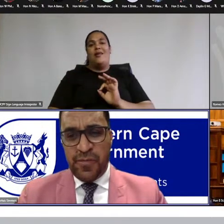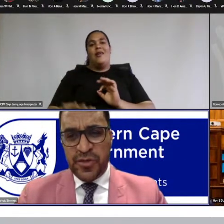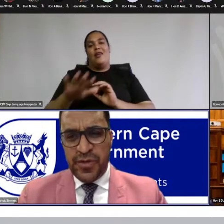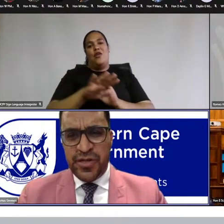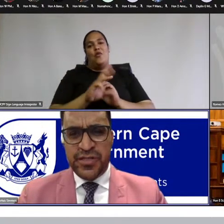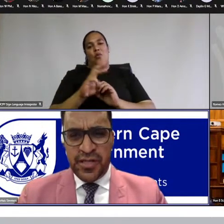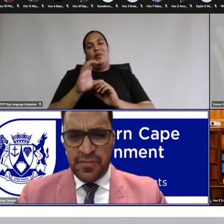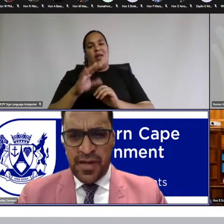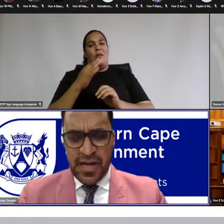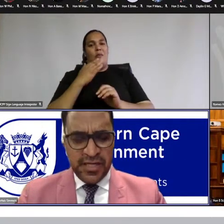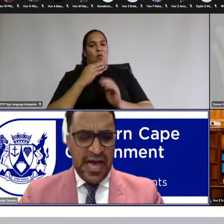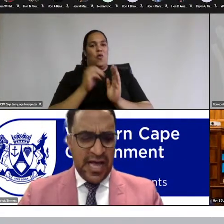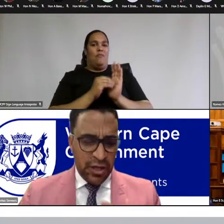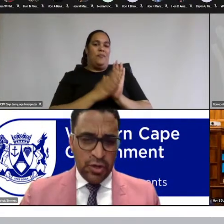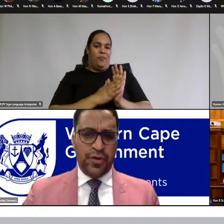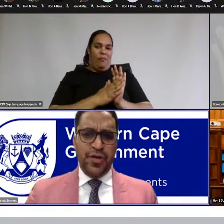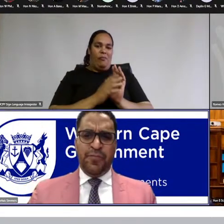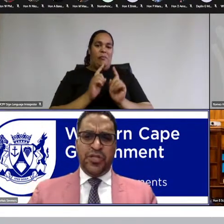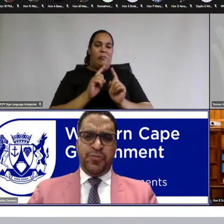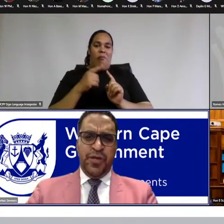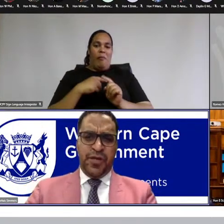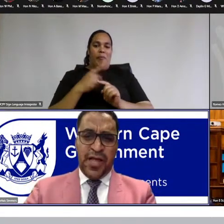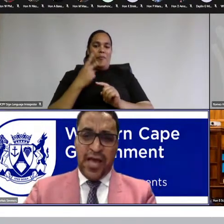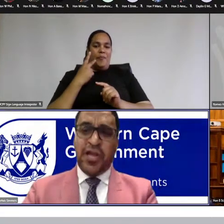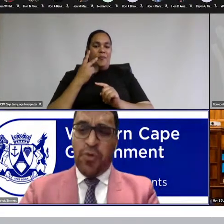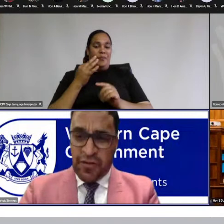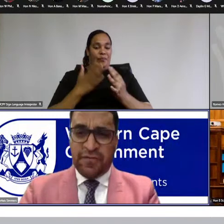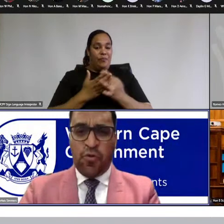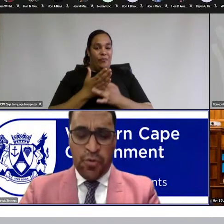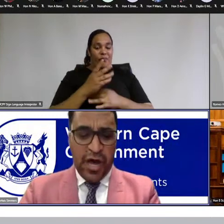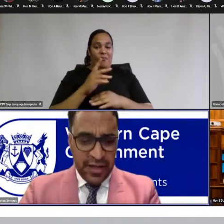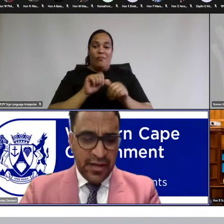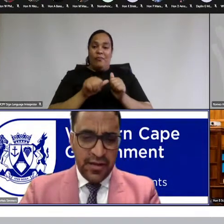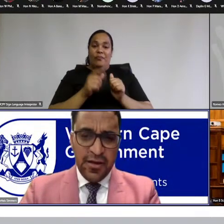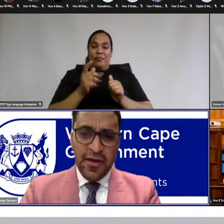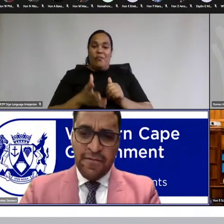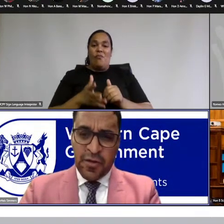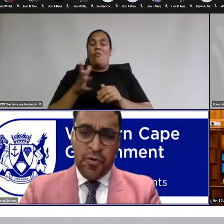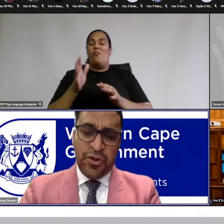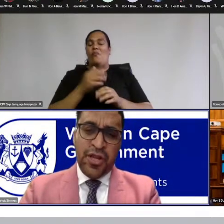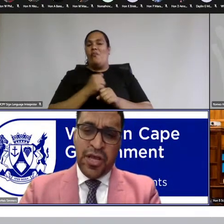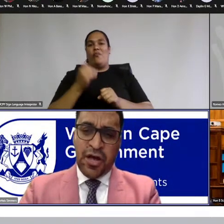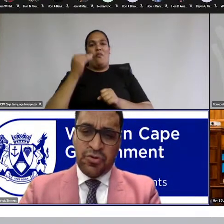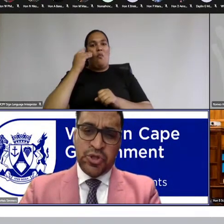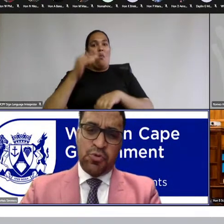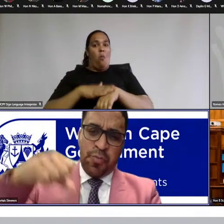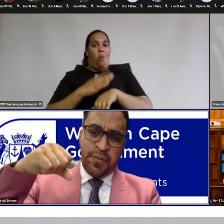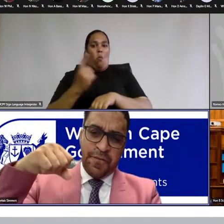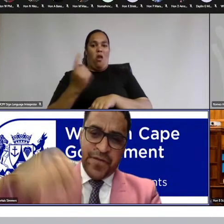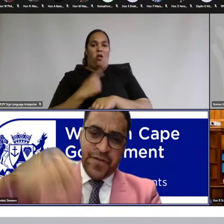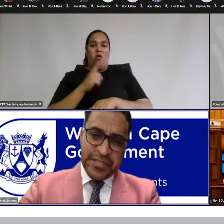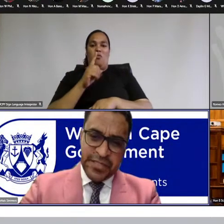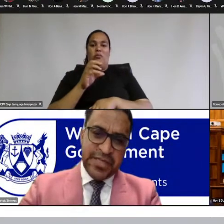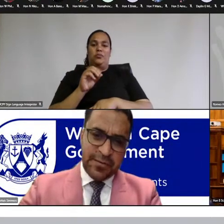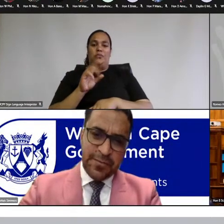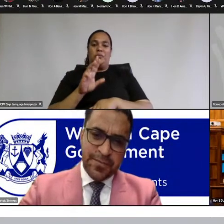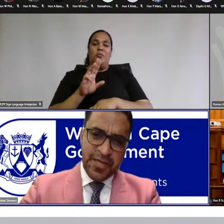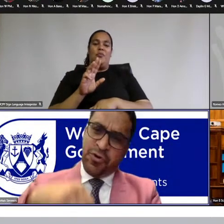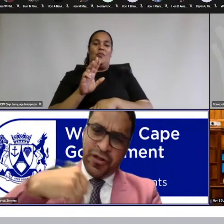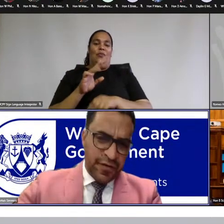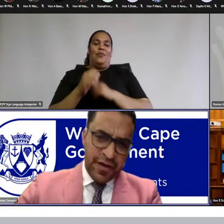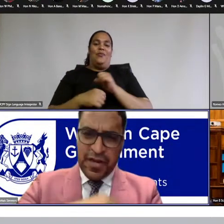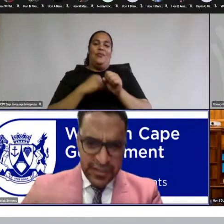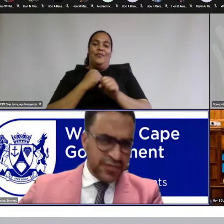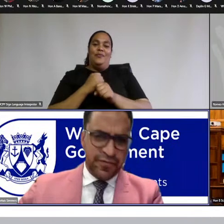the Western Cape has been gazetted. Maar as jy laat ook, Deputy Speaker, dan ga jy nooit weet wat om jou aangaan nie, want op 109 jaar oud is jou kop vast in die